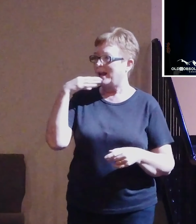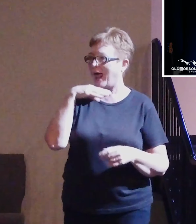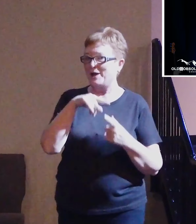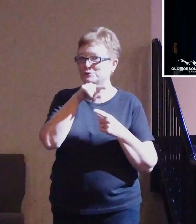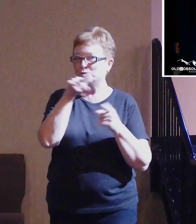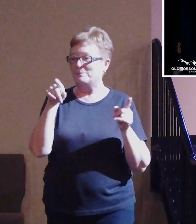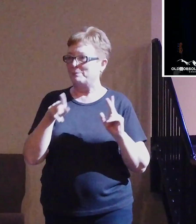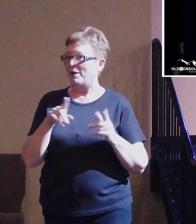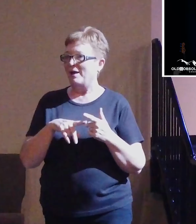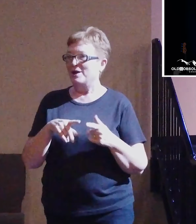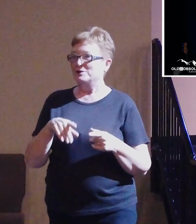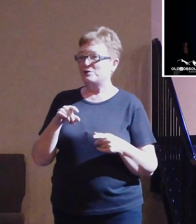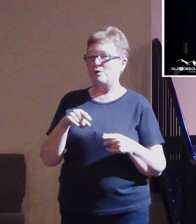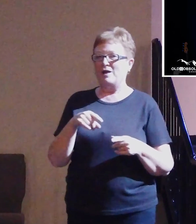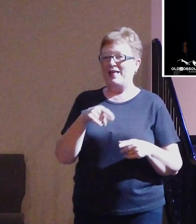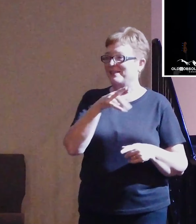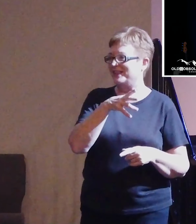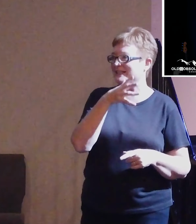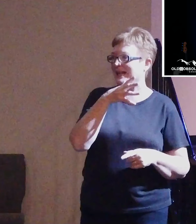So she was vindicated. Vindicated.